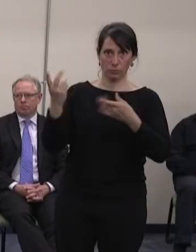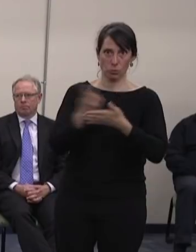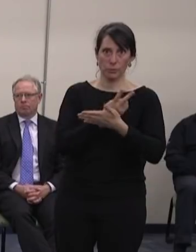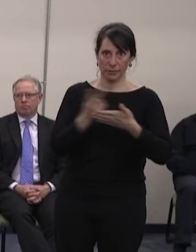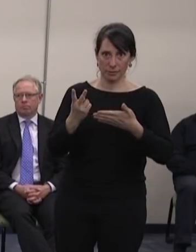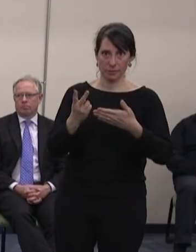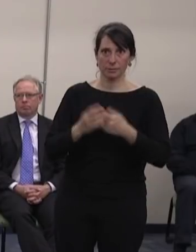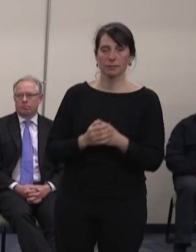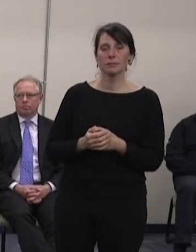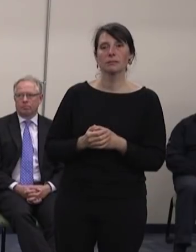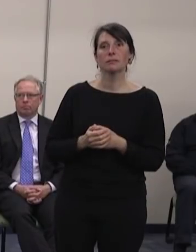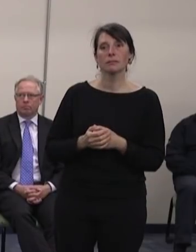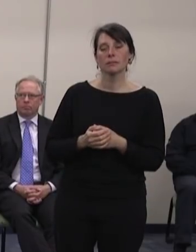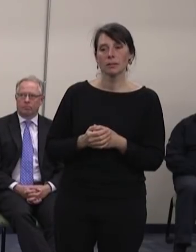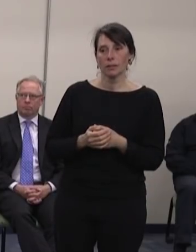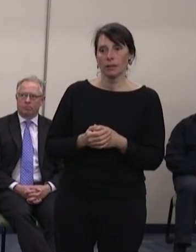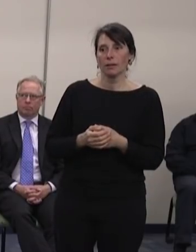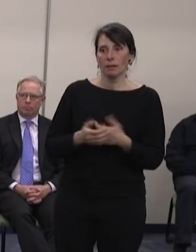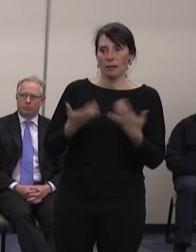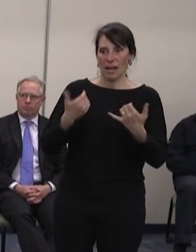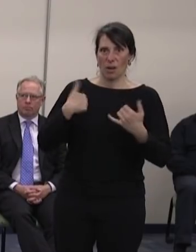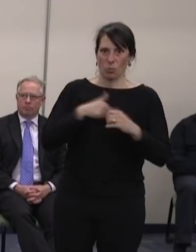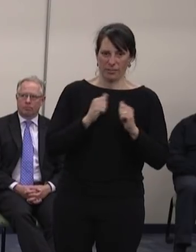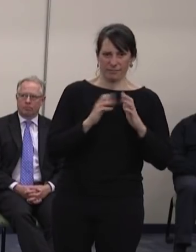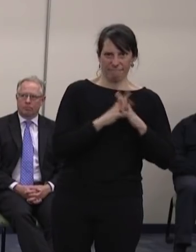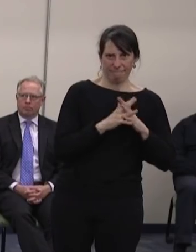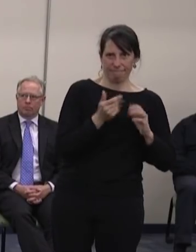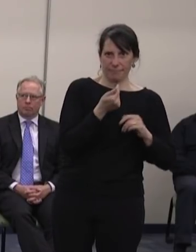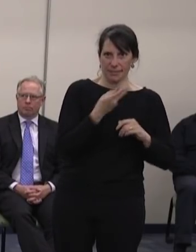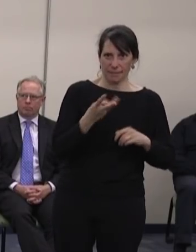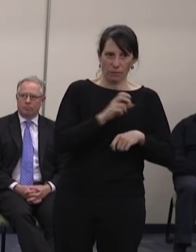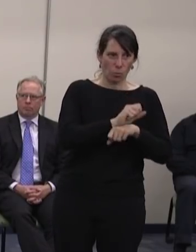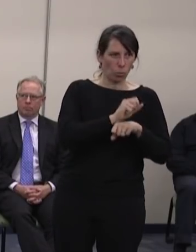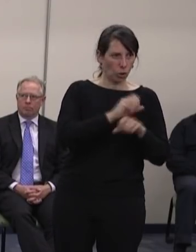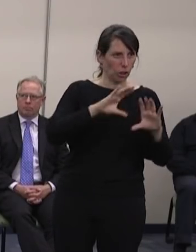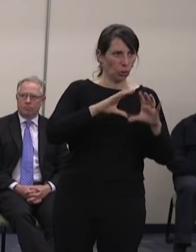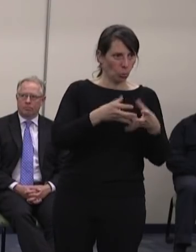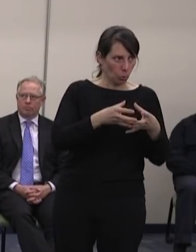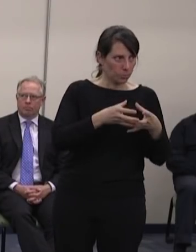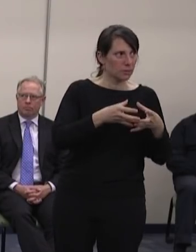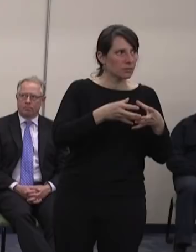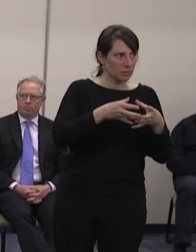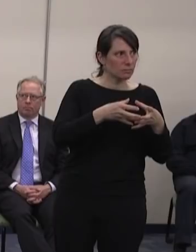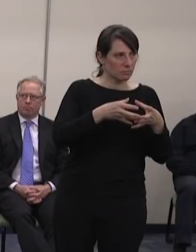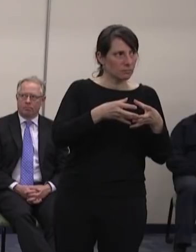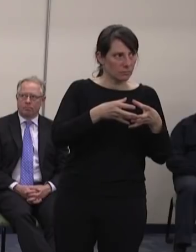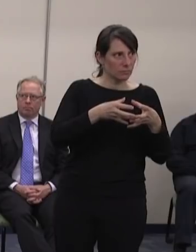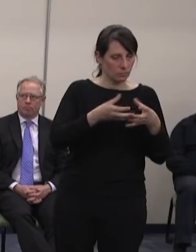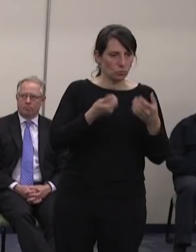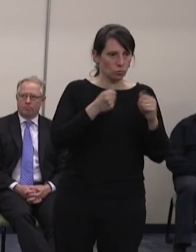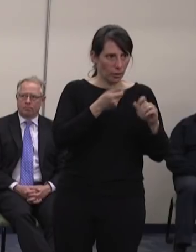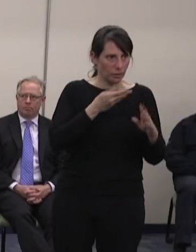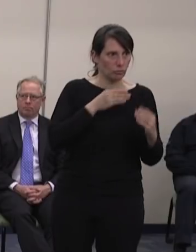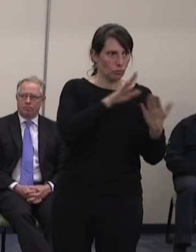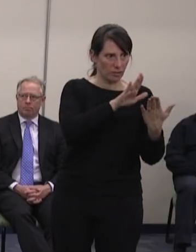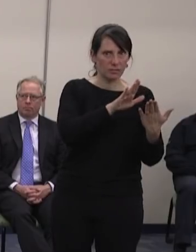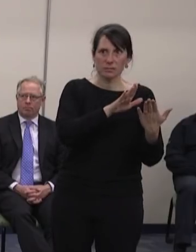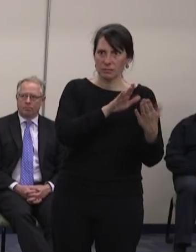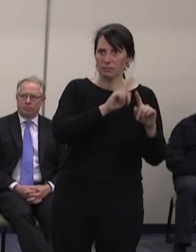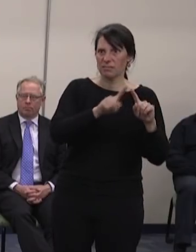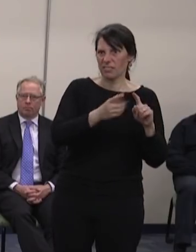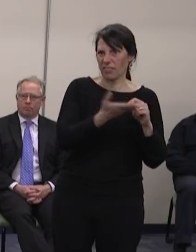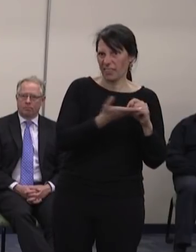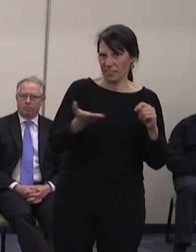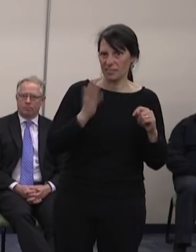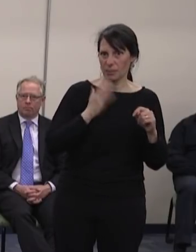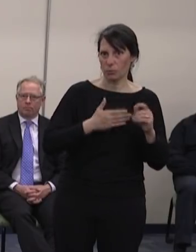structure, we have convened several working groups to address the most immediate needs of our community.